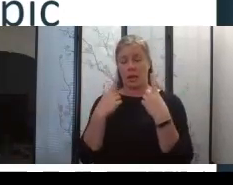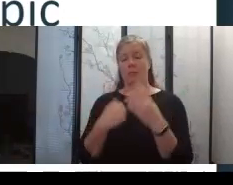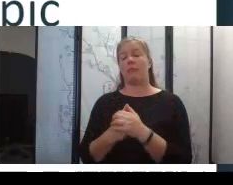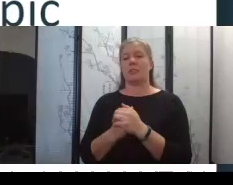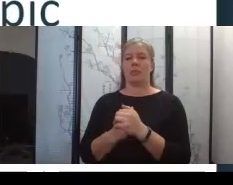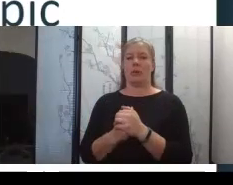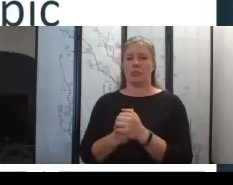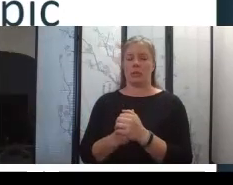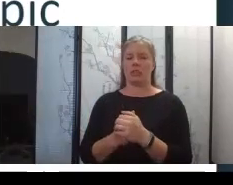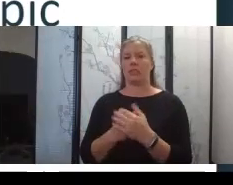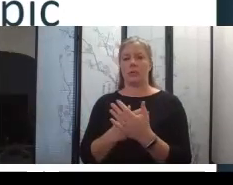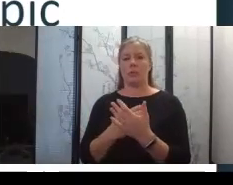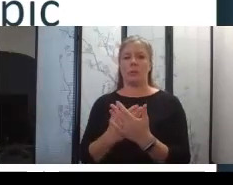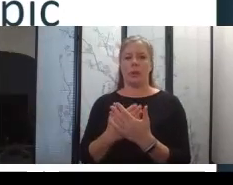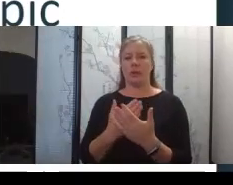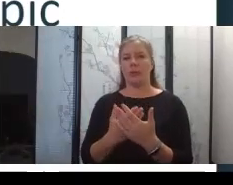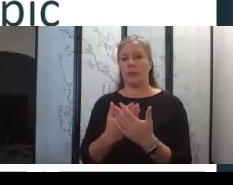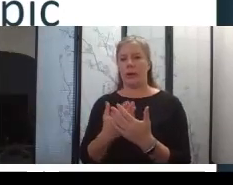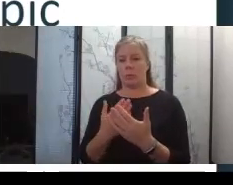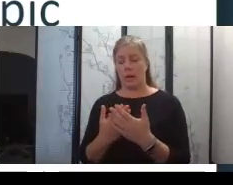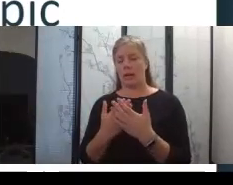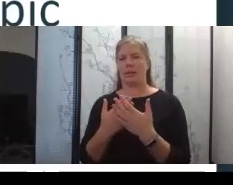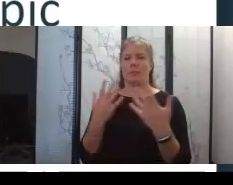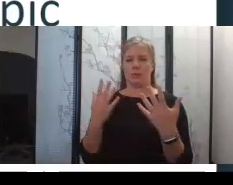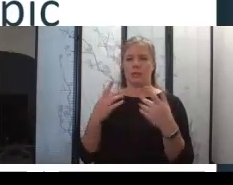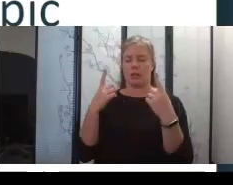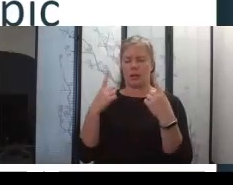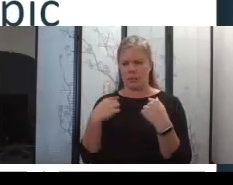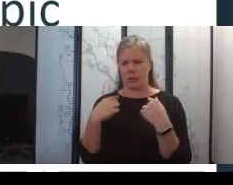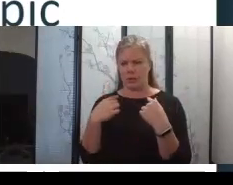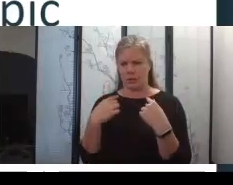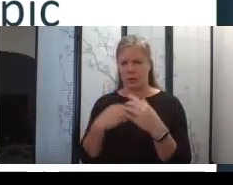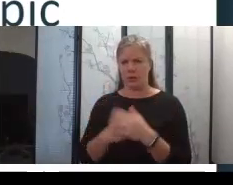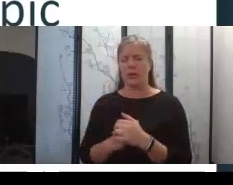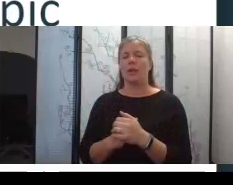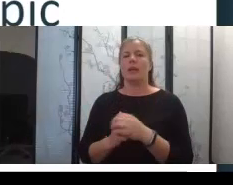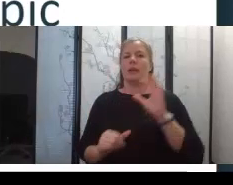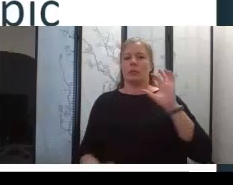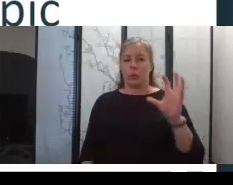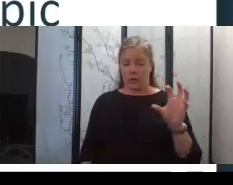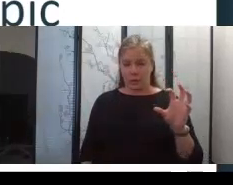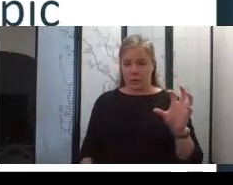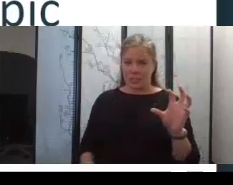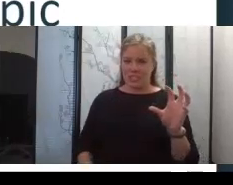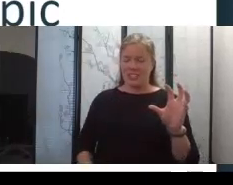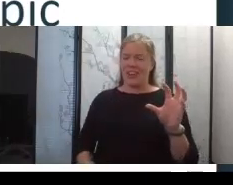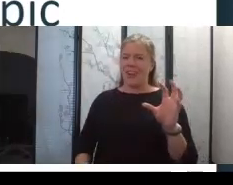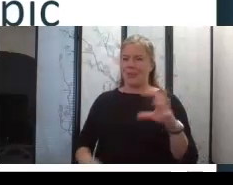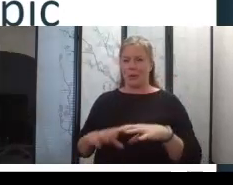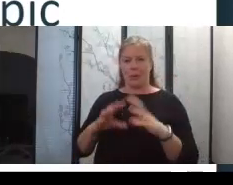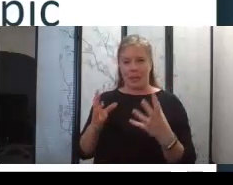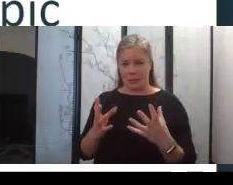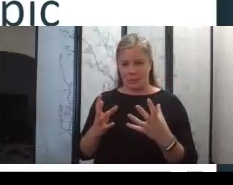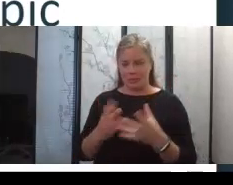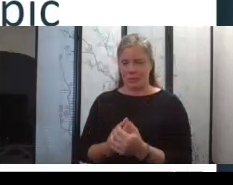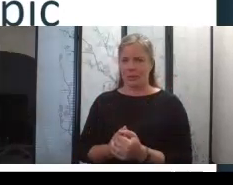eyebrows are up. For WH questions, so what, when, who, where, why, those things, our eyebrows are furrowed. Rhetorical questions are